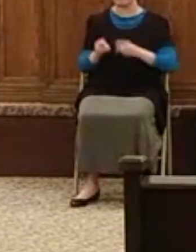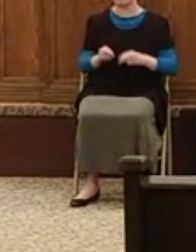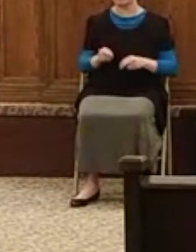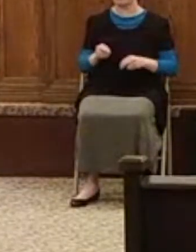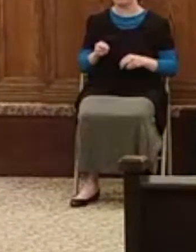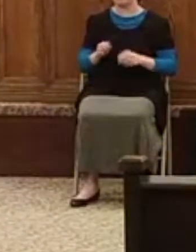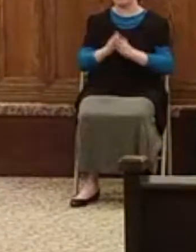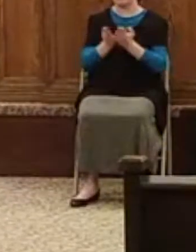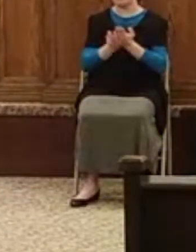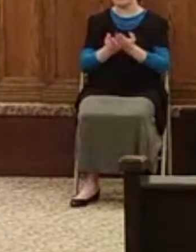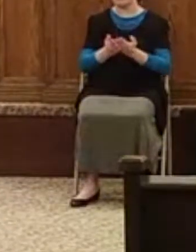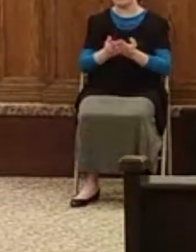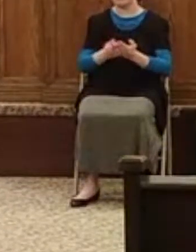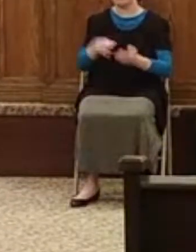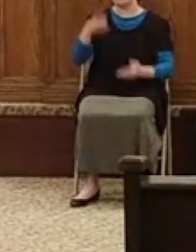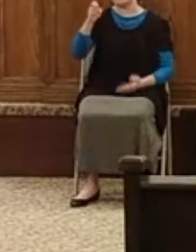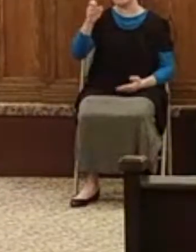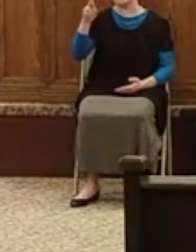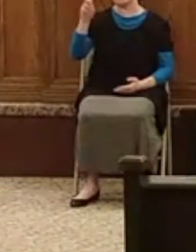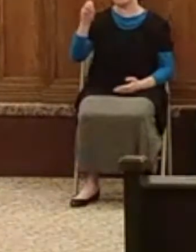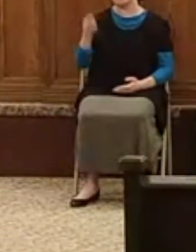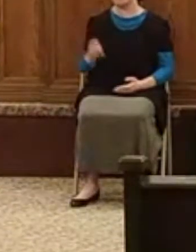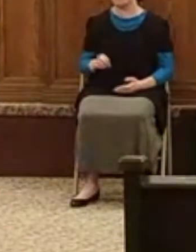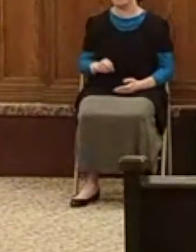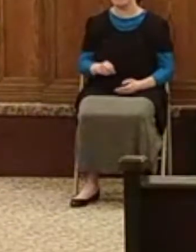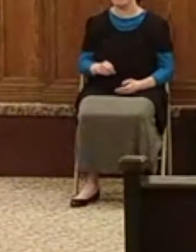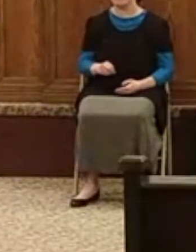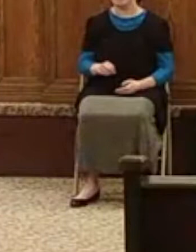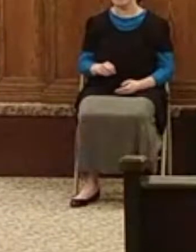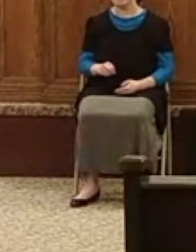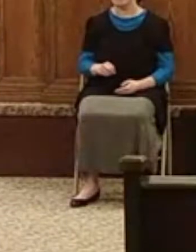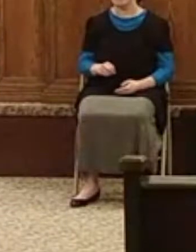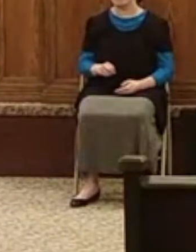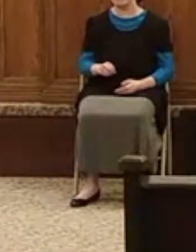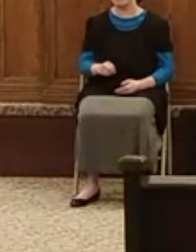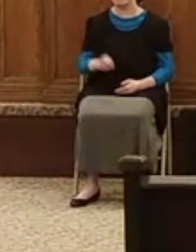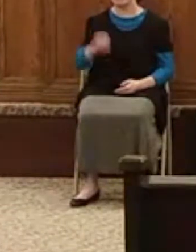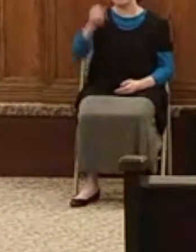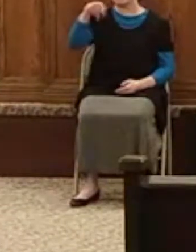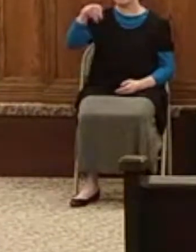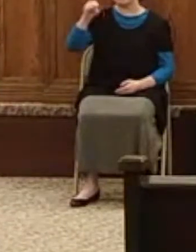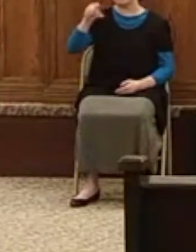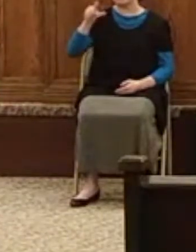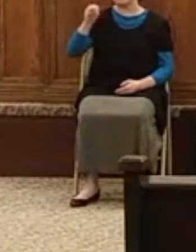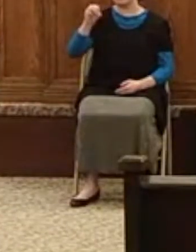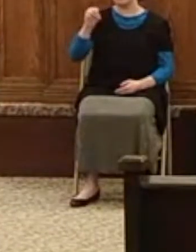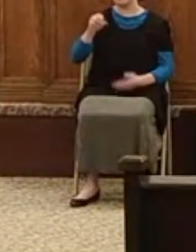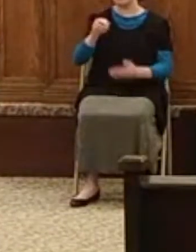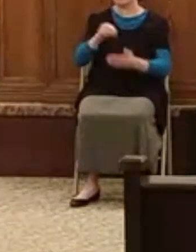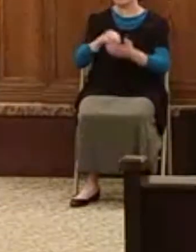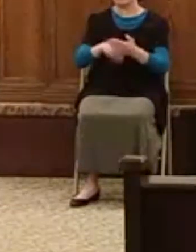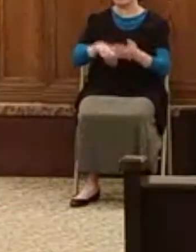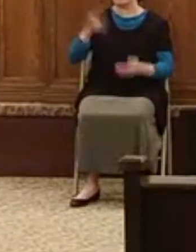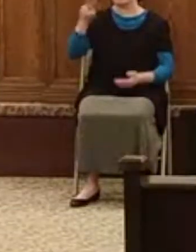iconic biblical hero, and we quote Psalms 23, and as we